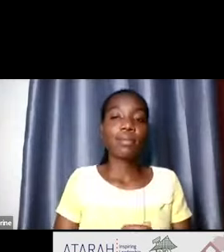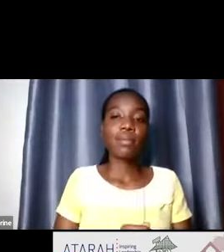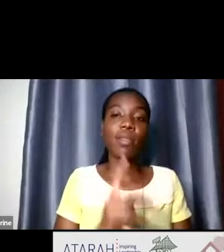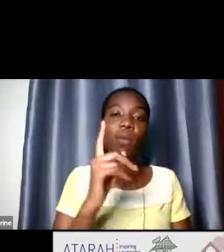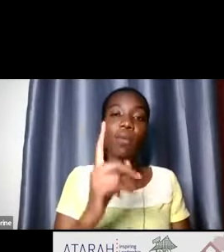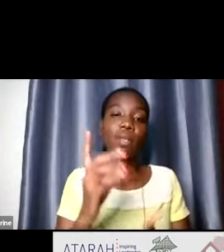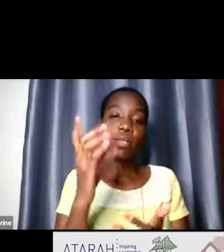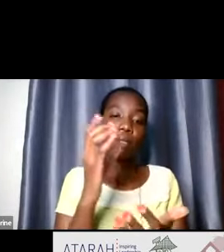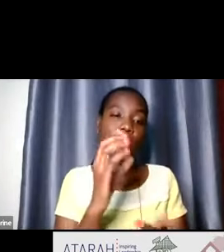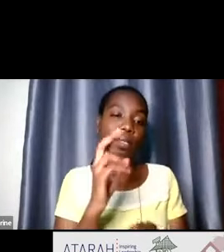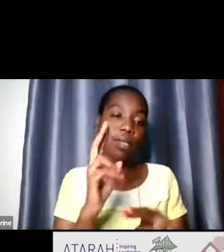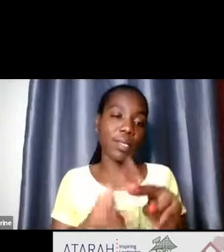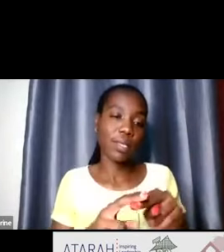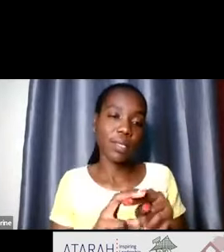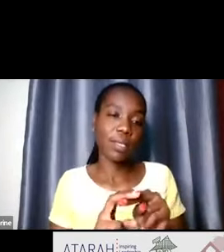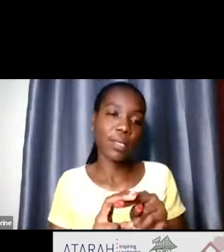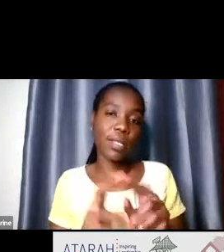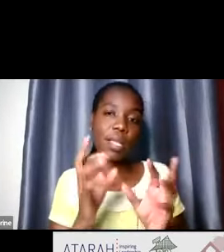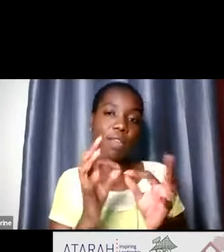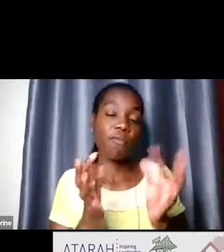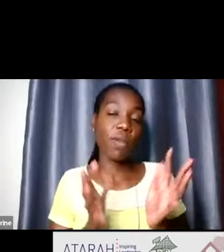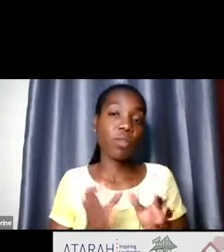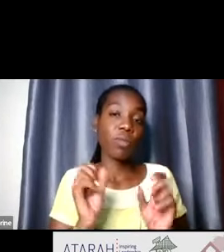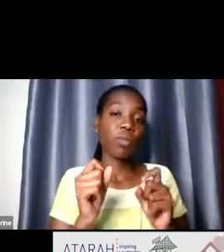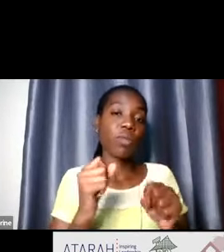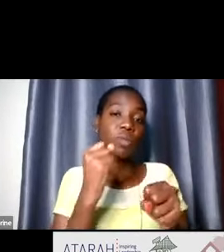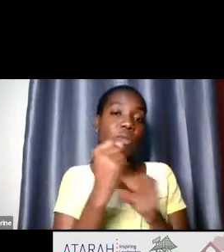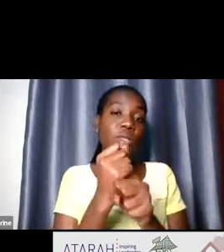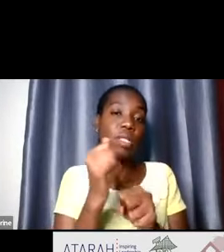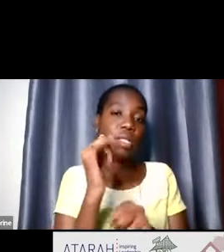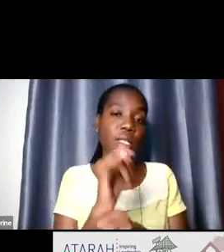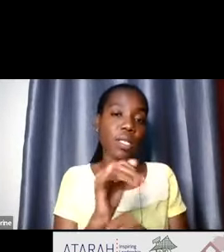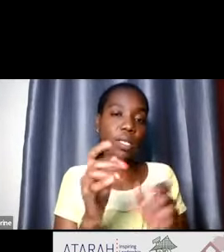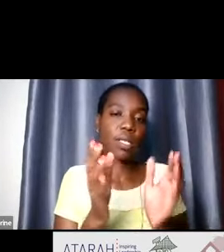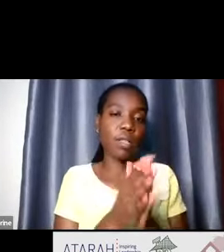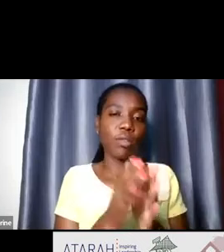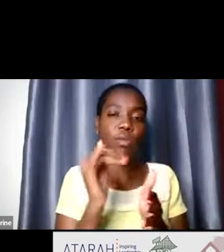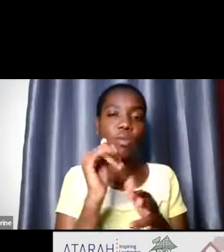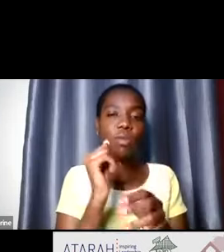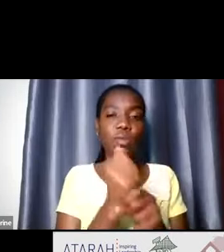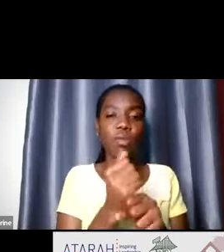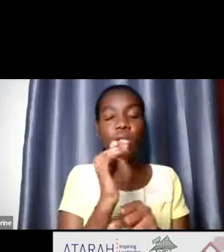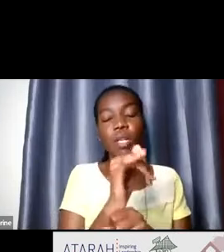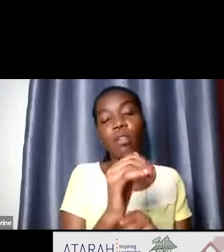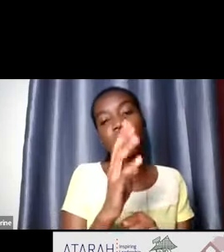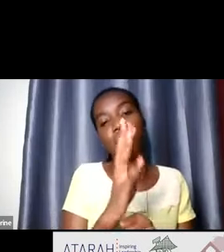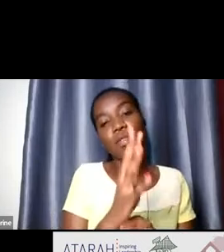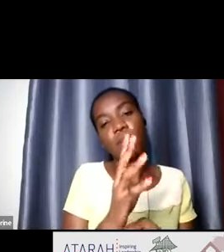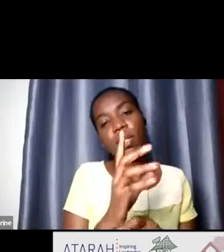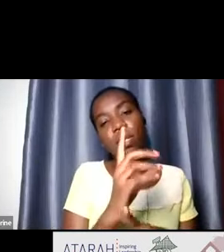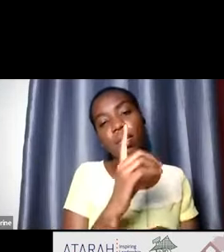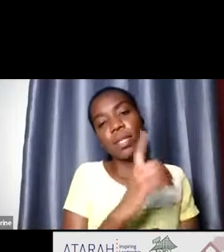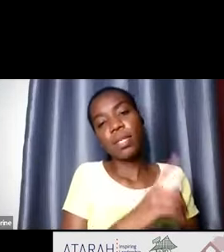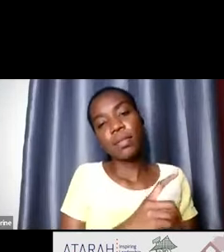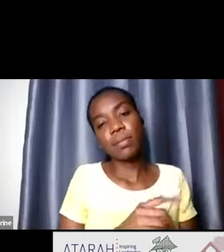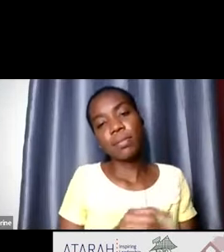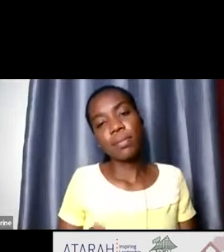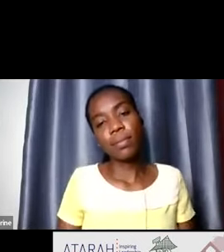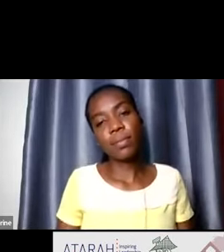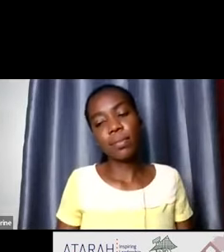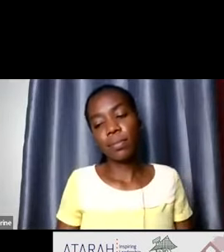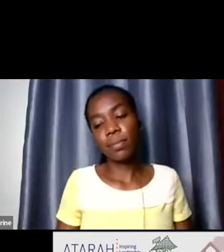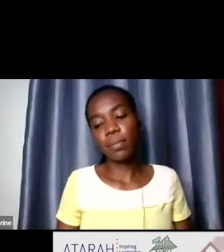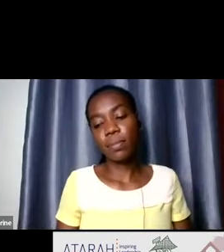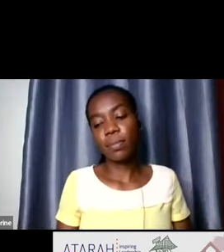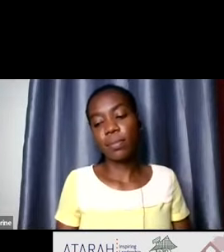sitting. If one can do that, and they do that 4 days in a week of 7, then that is okay. And